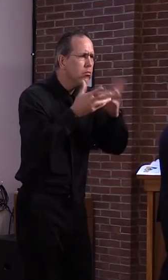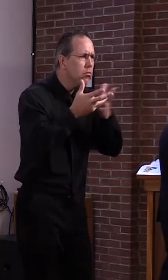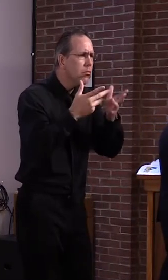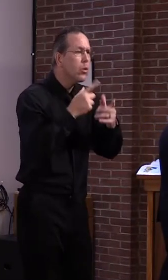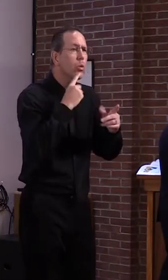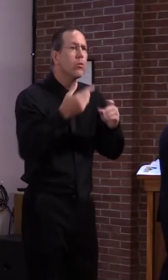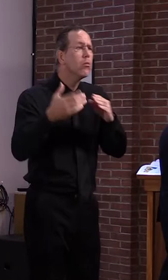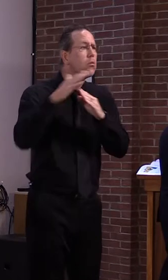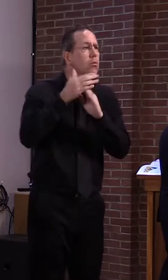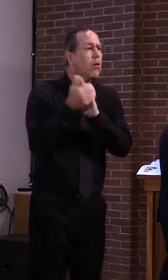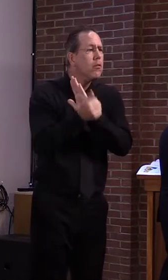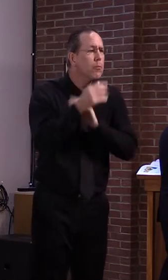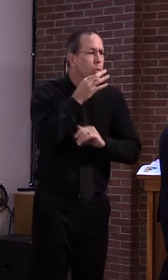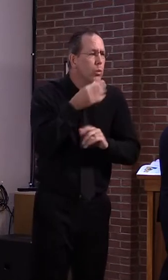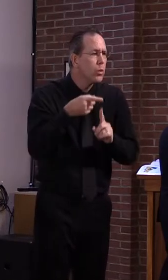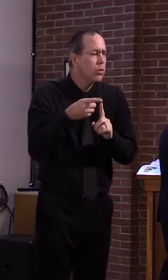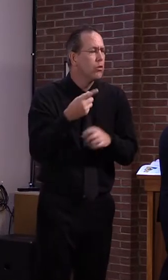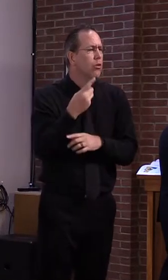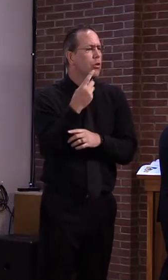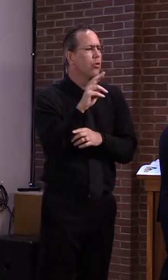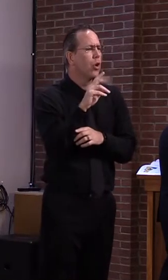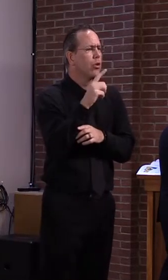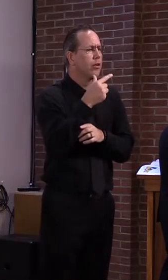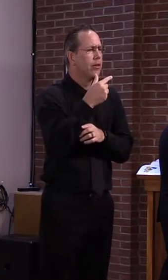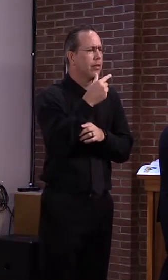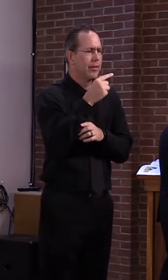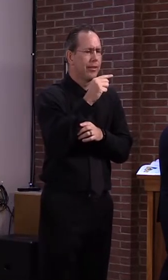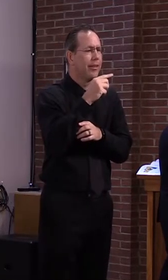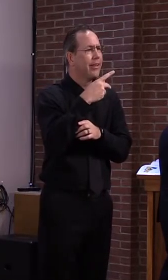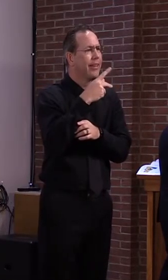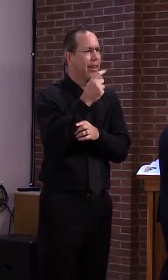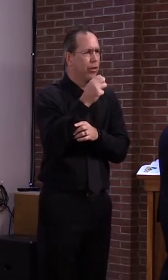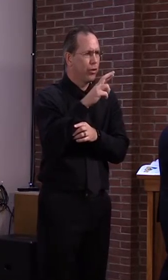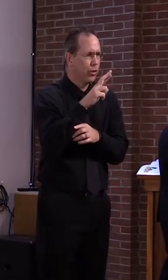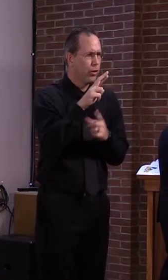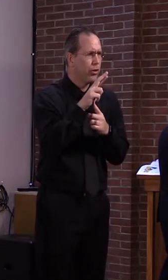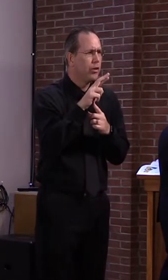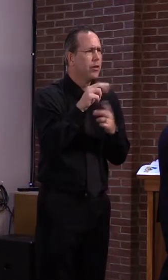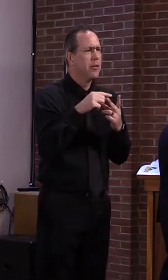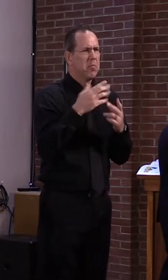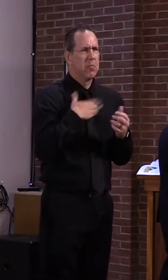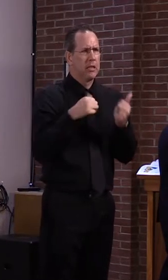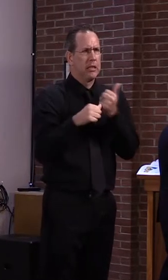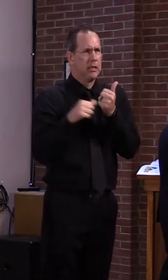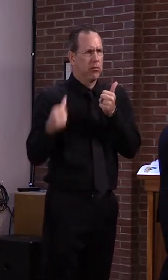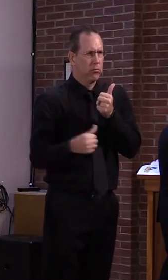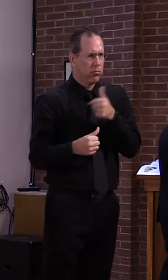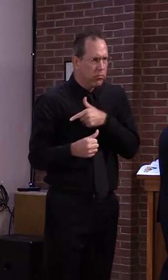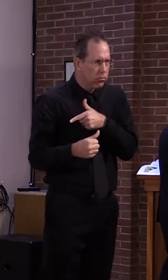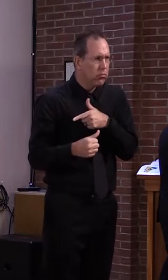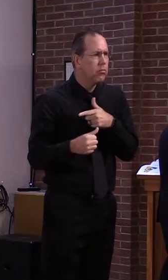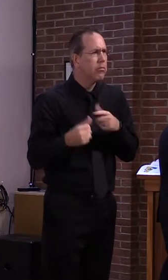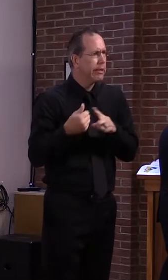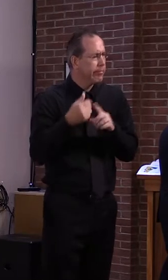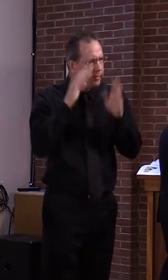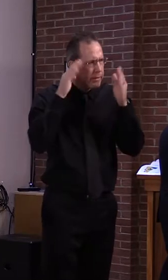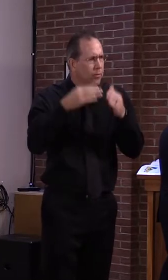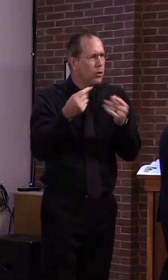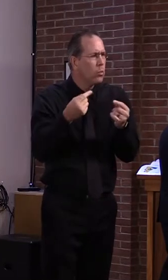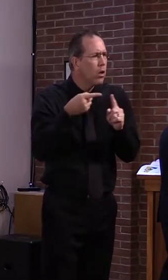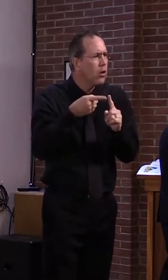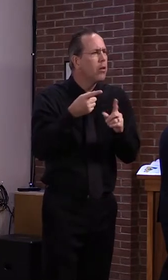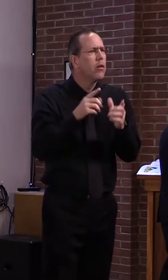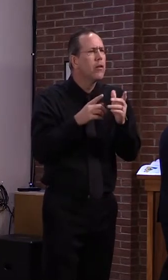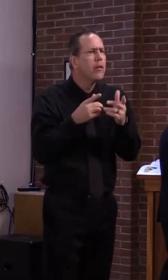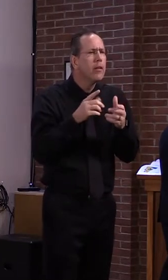general counsel, Emily Simmons, have been my two primary folks I've been relying on to start, once again, the design process where we consider